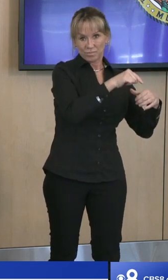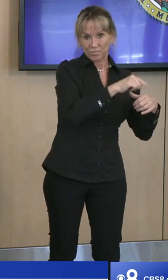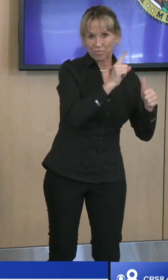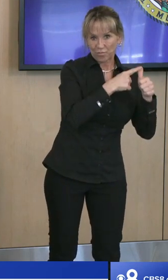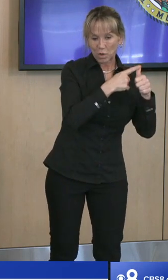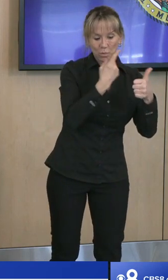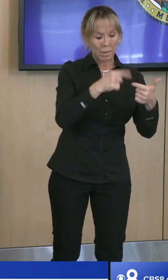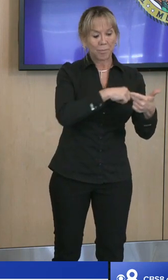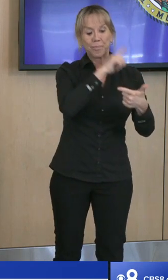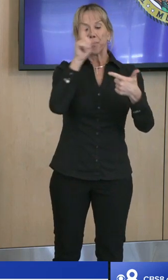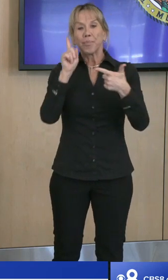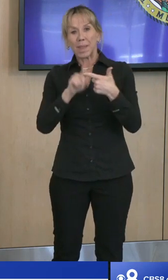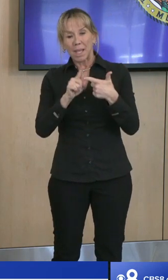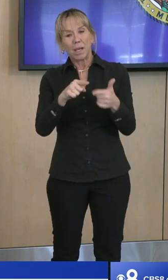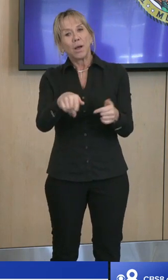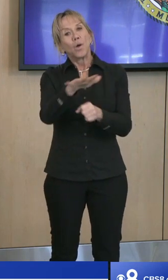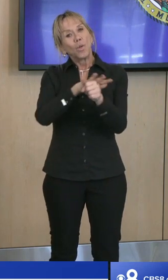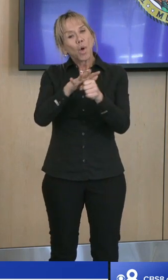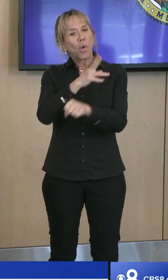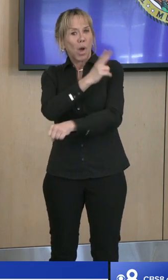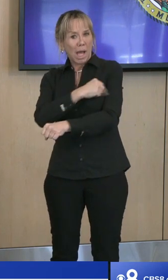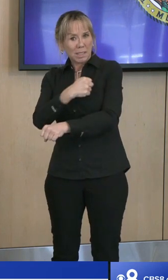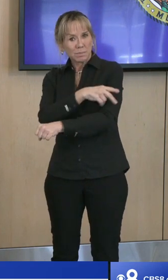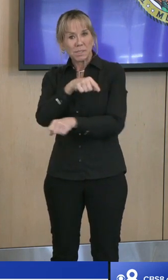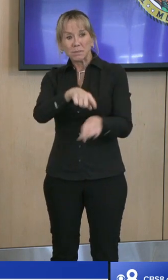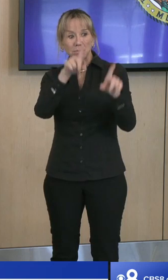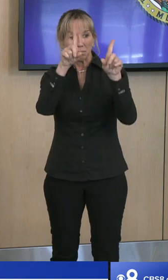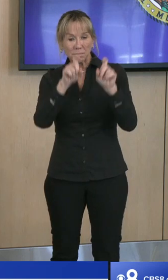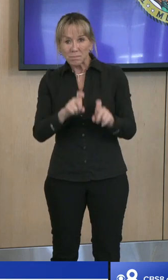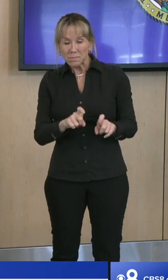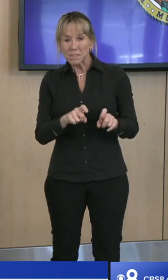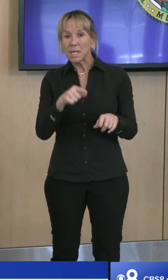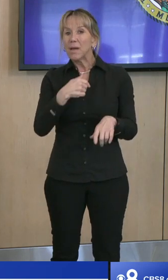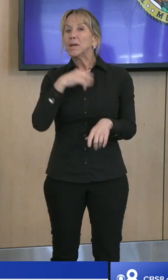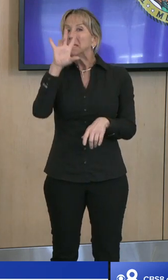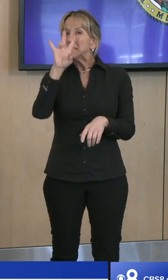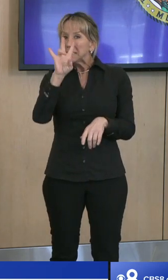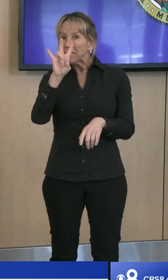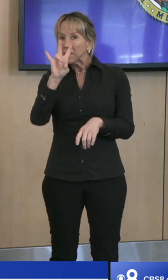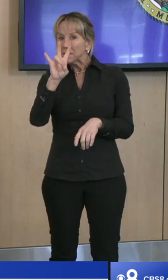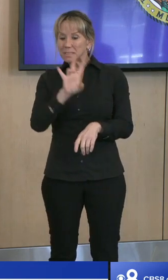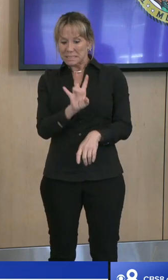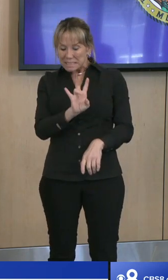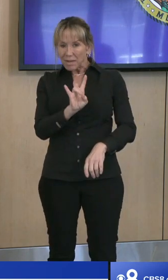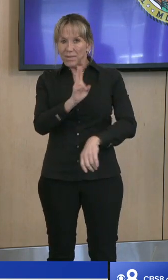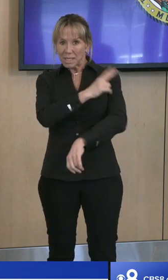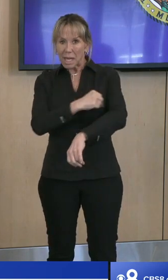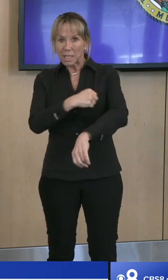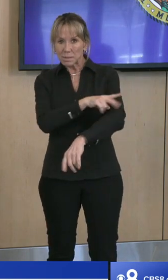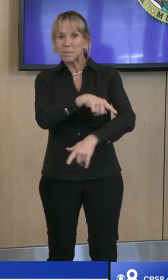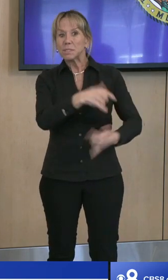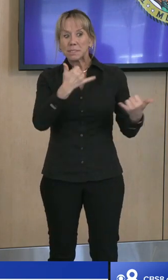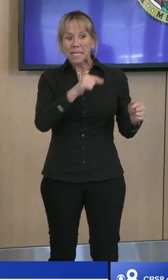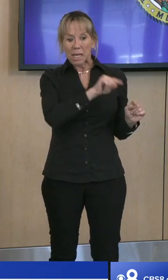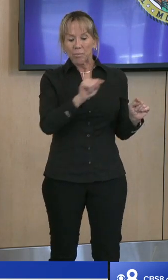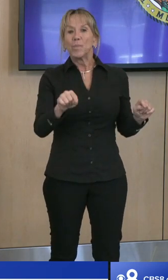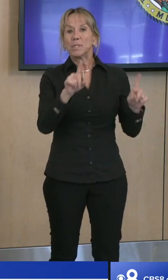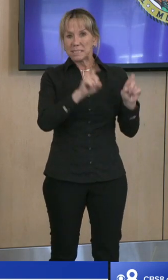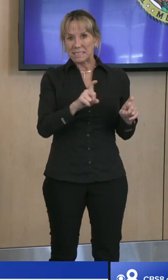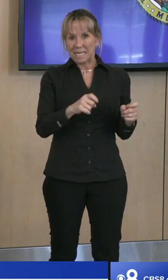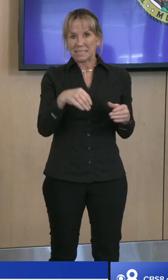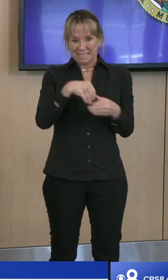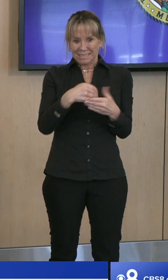is our local hospital capacity. We have 7 hospitals that are currently now testing